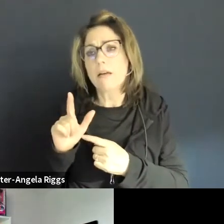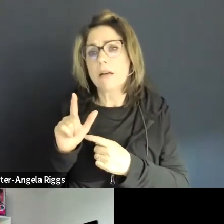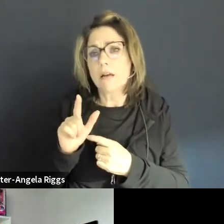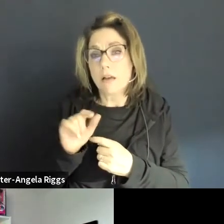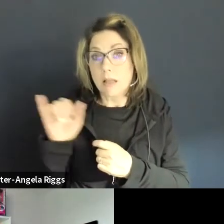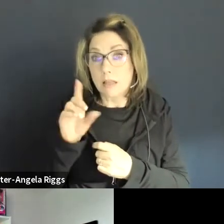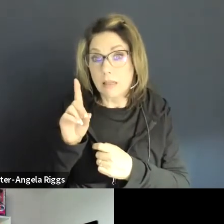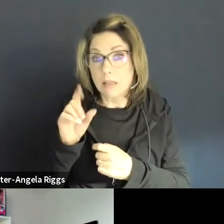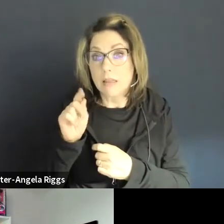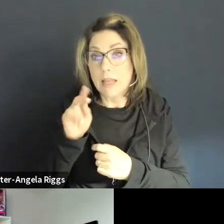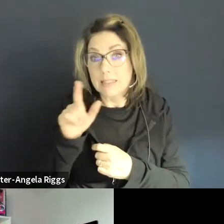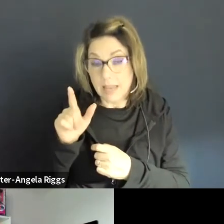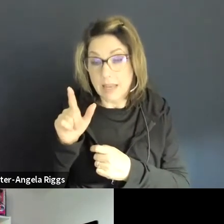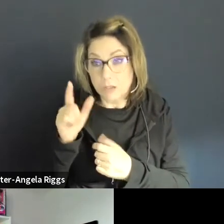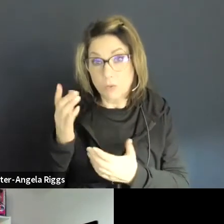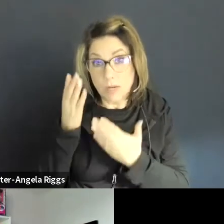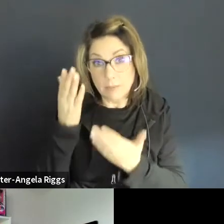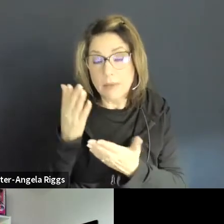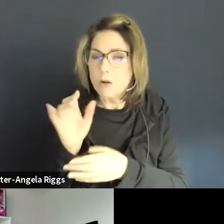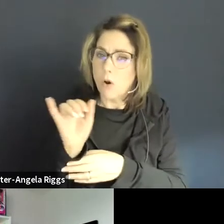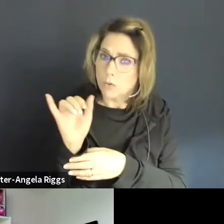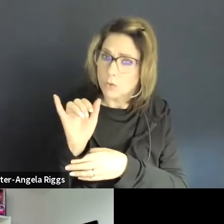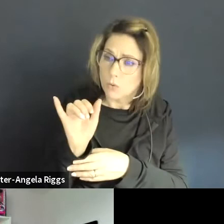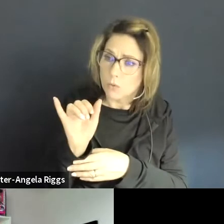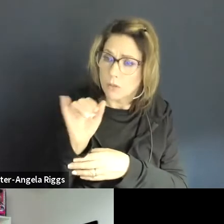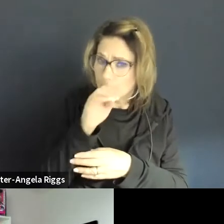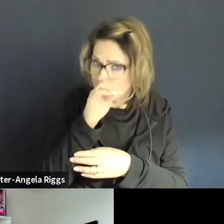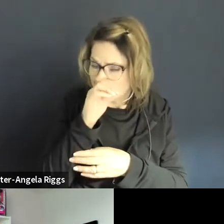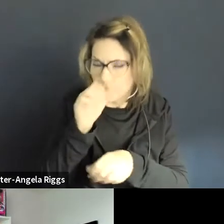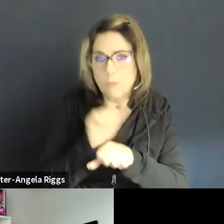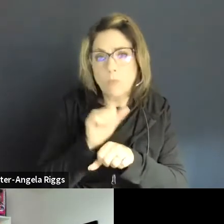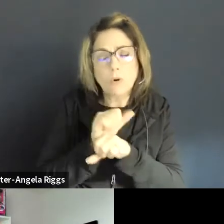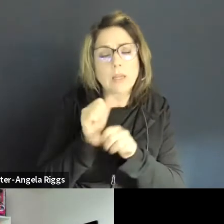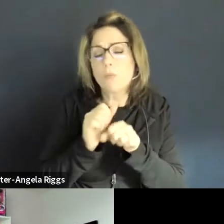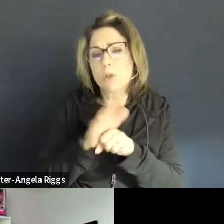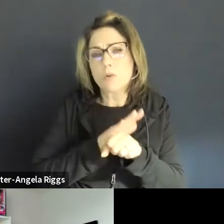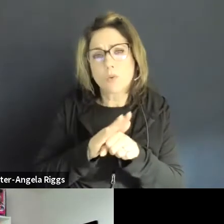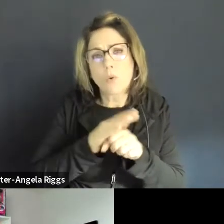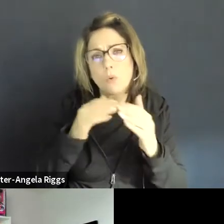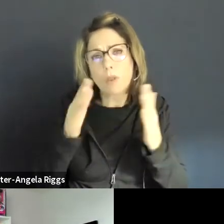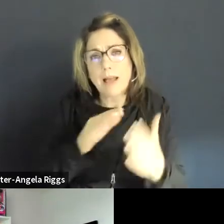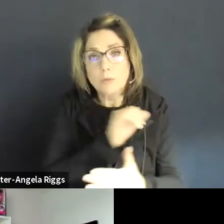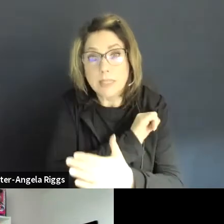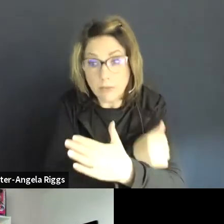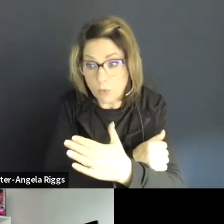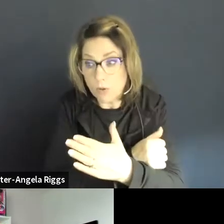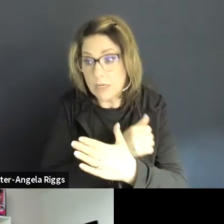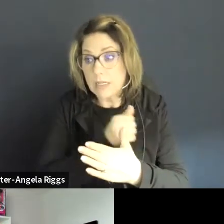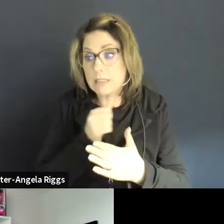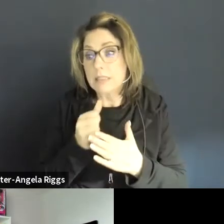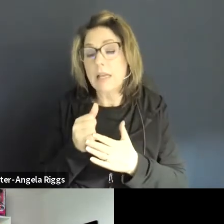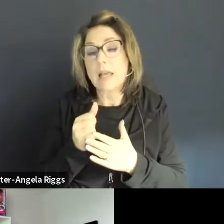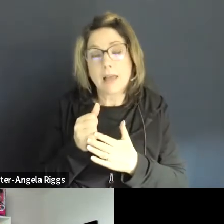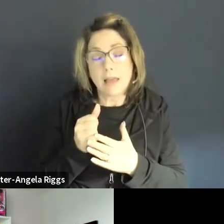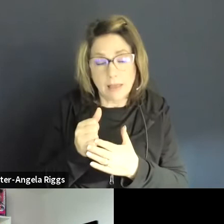Daniel recommended, and also working with your local housing authorities and getting on boards